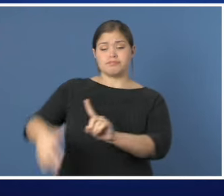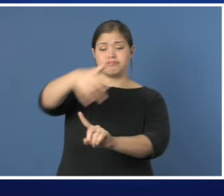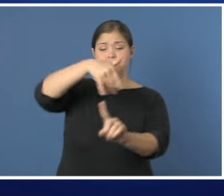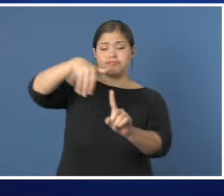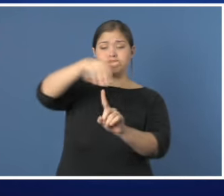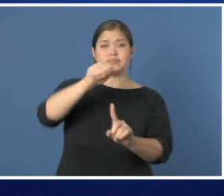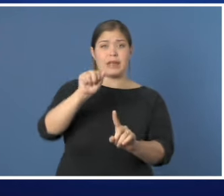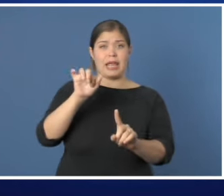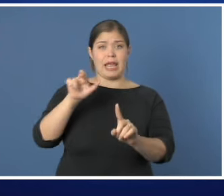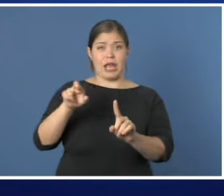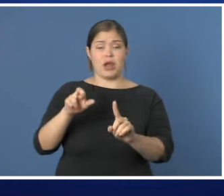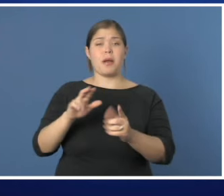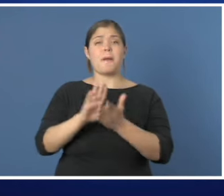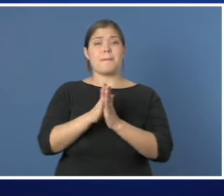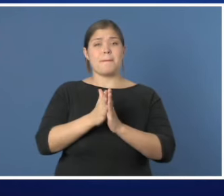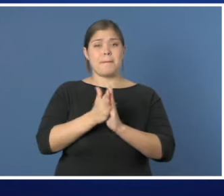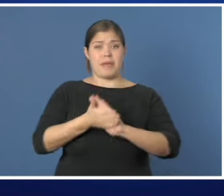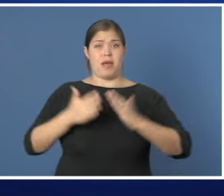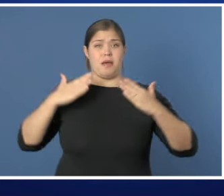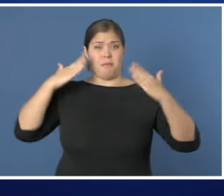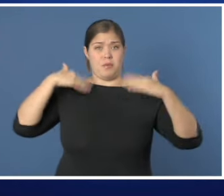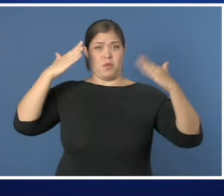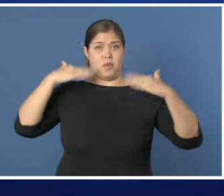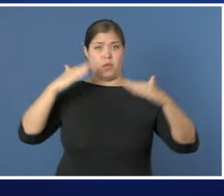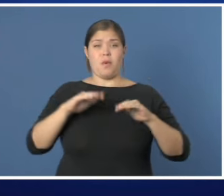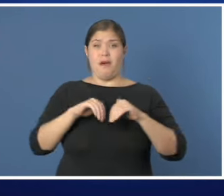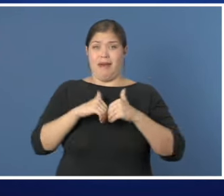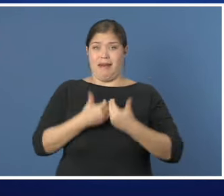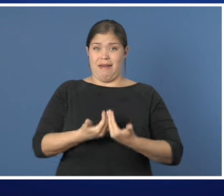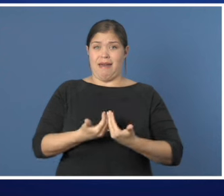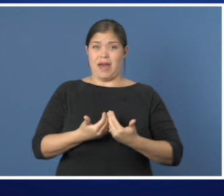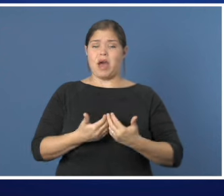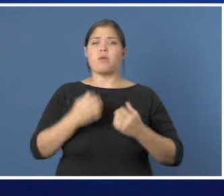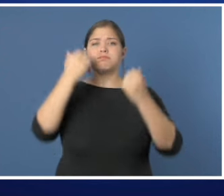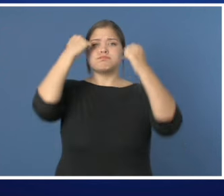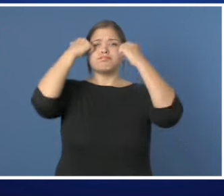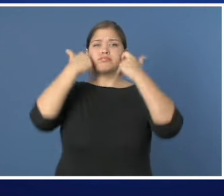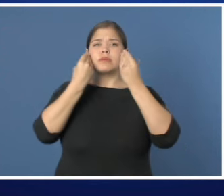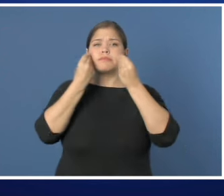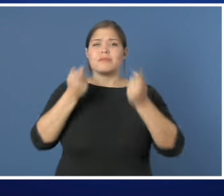Circulating air can cool the body by increasing the perspiration rate of evaporation.